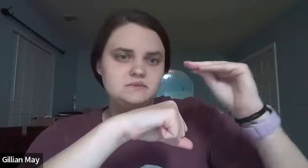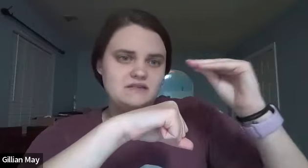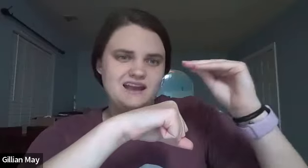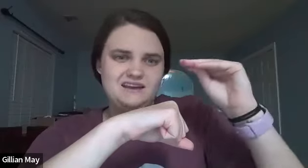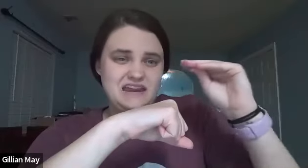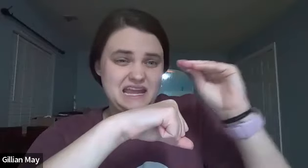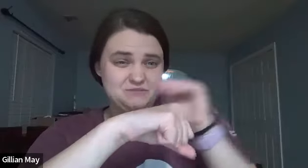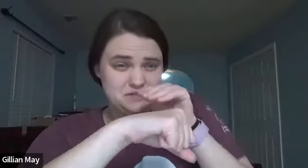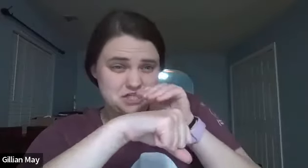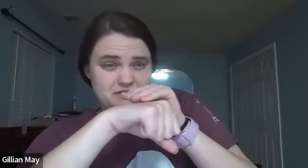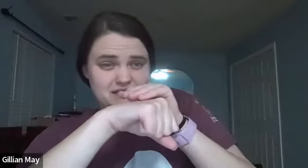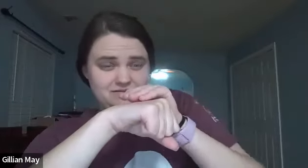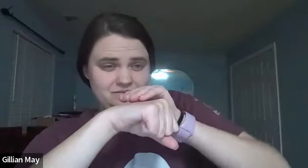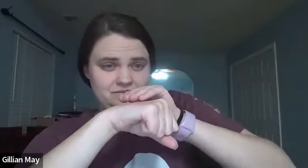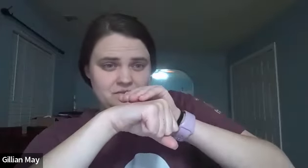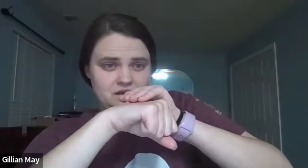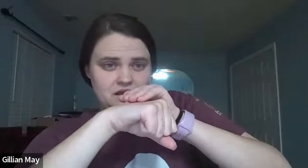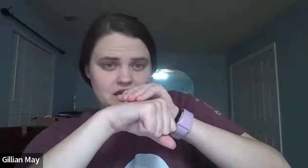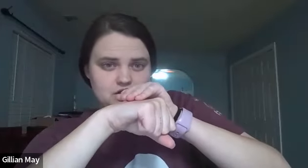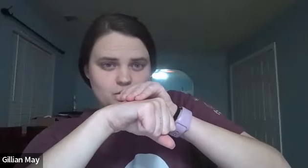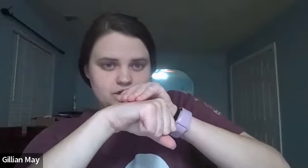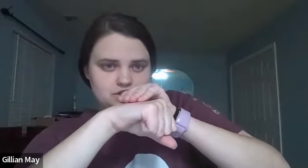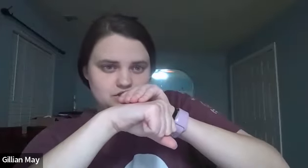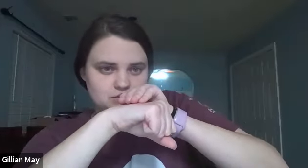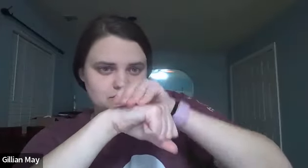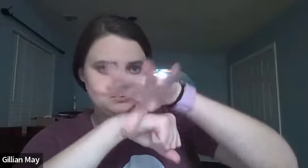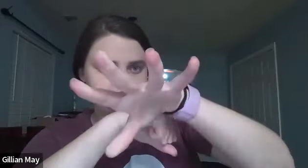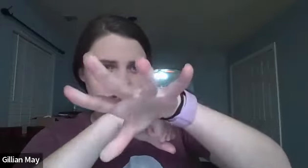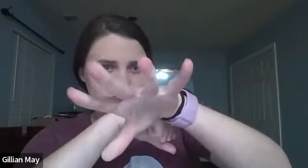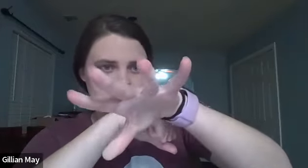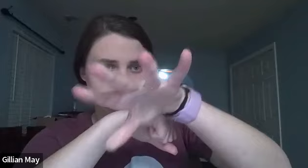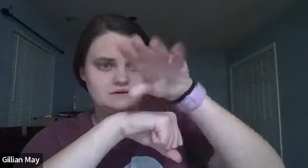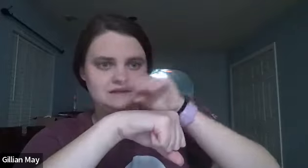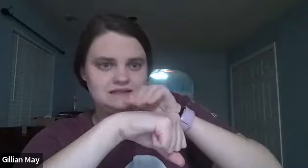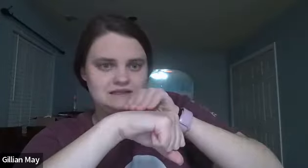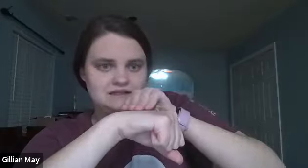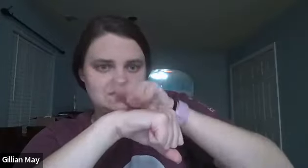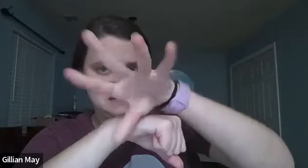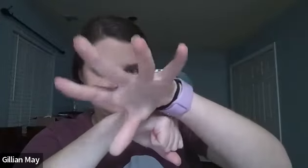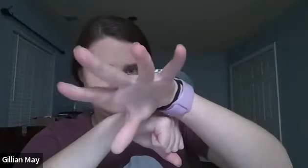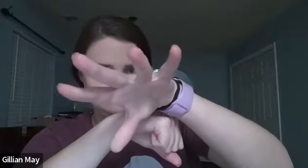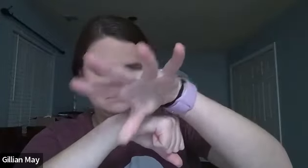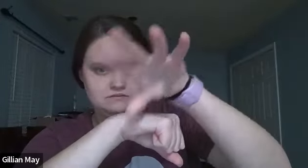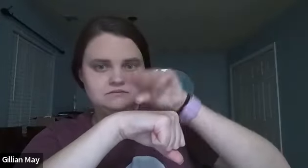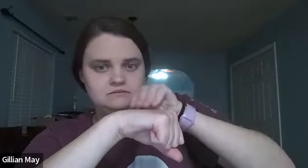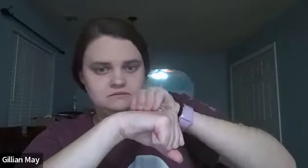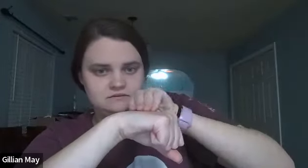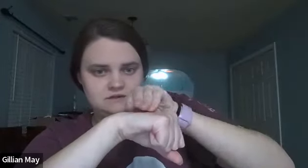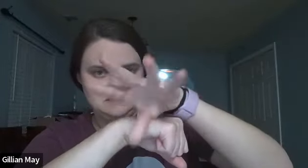that kind of that hand puppet shape again. And you're going to push it outward. Counsel.